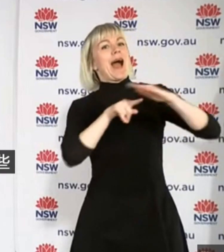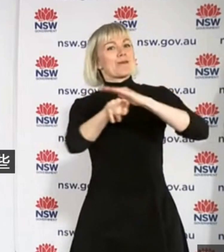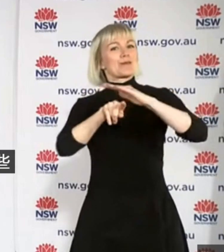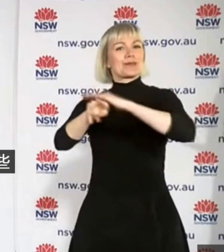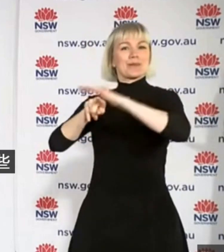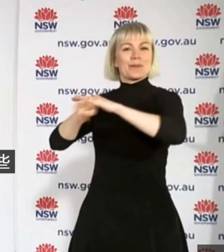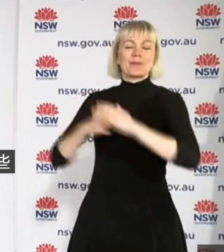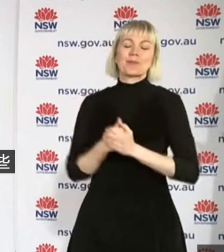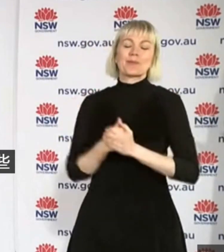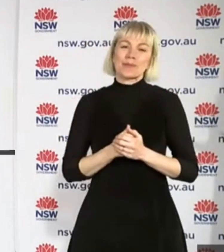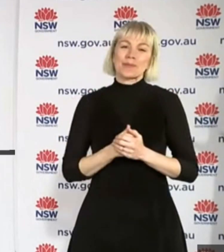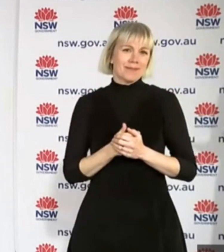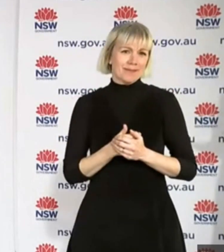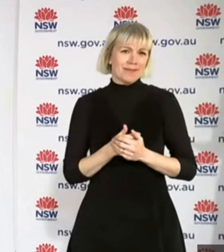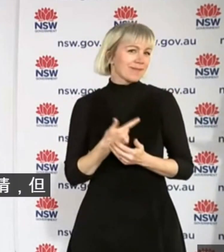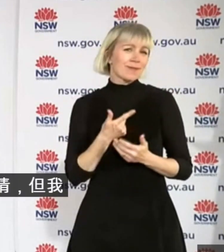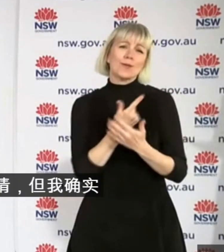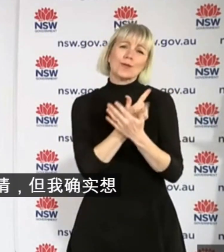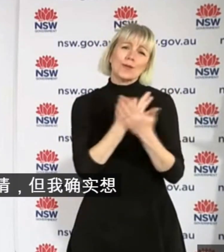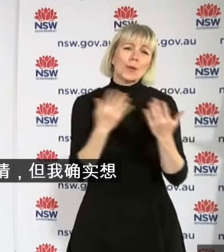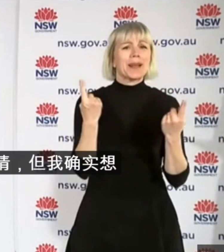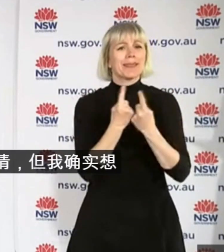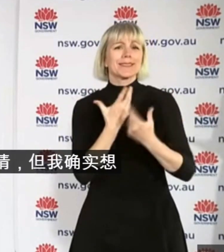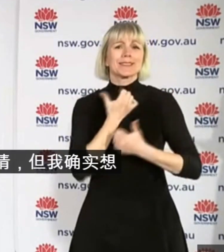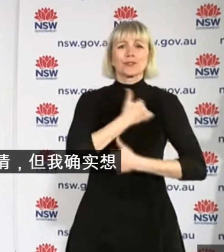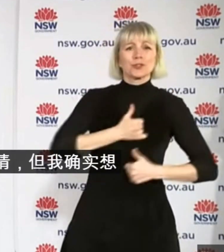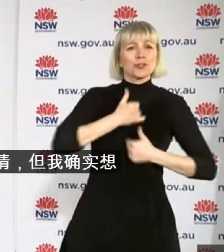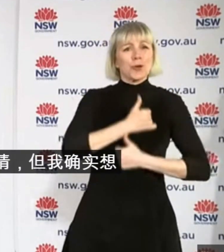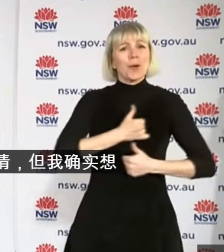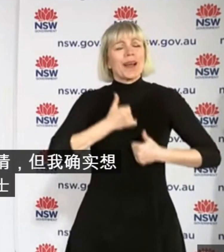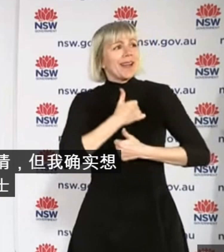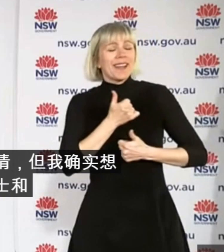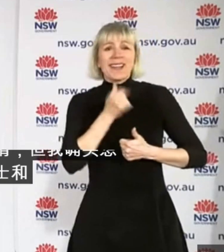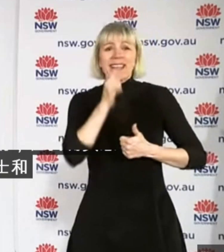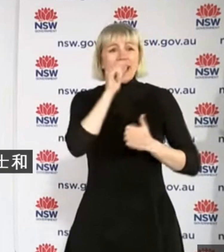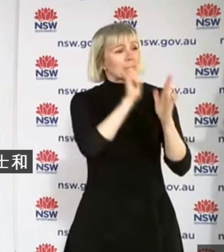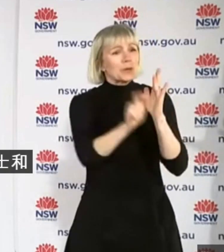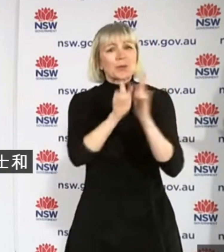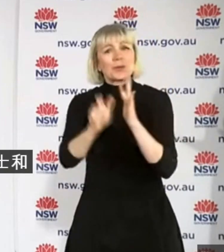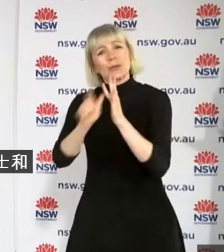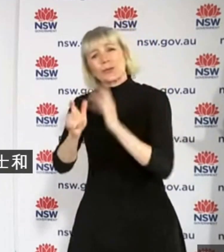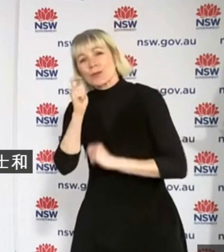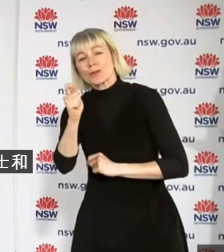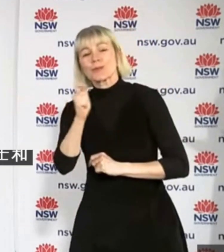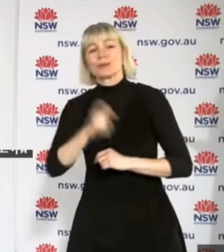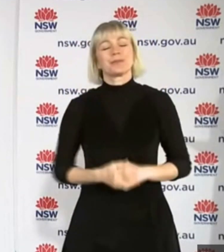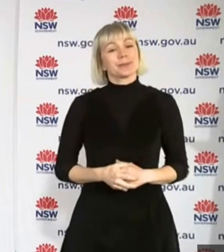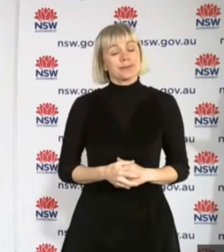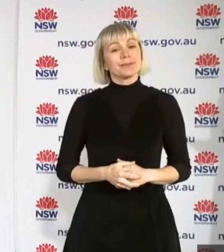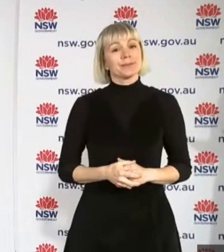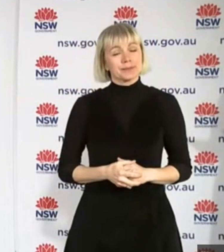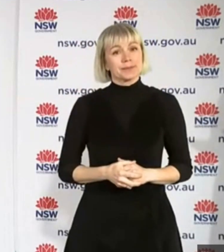things, to enjoying those things all of us have missed out on. But I do want to stress, and I'm sure Dr Chant and the Deputy Premier will reinforce this, that